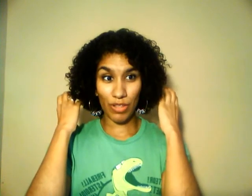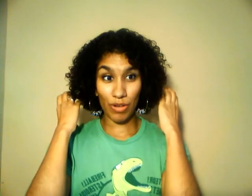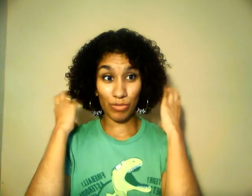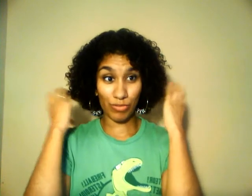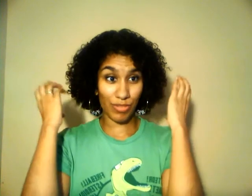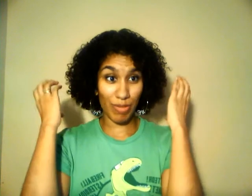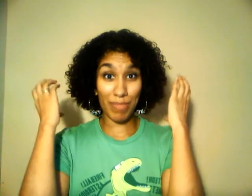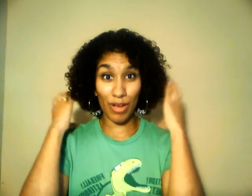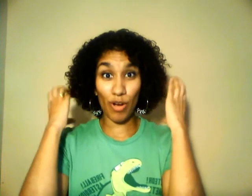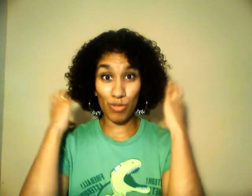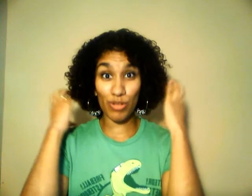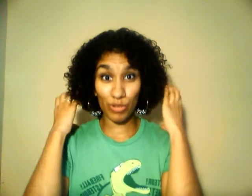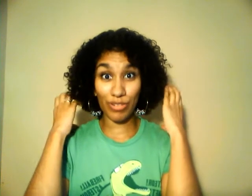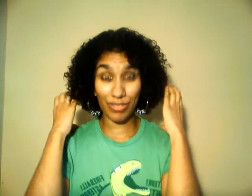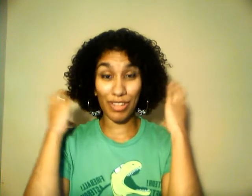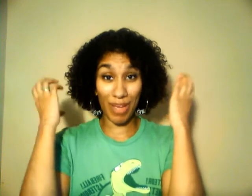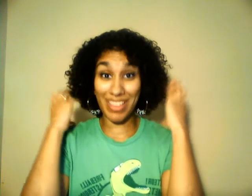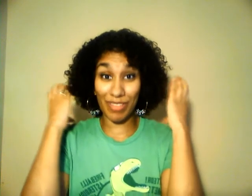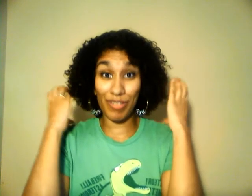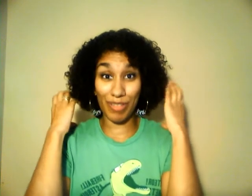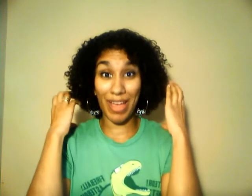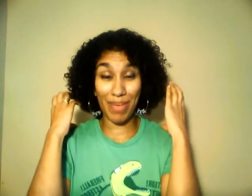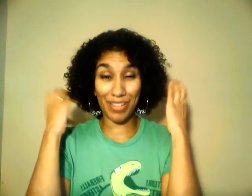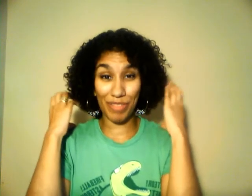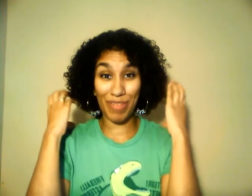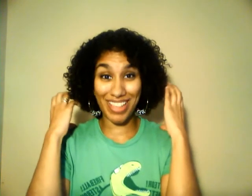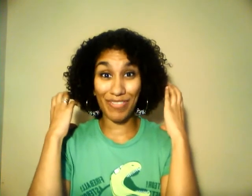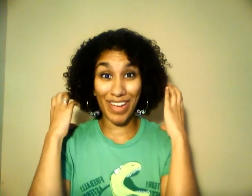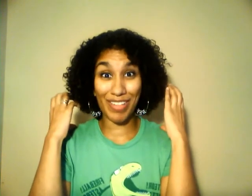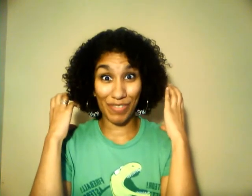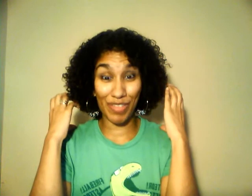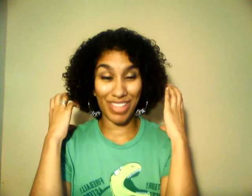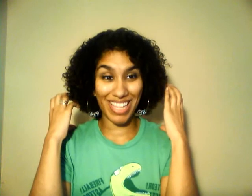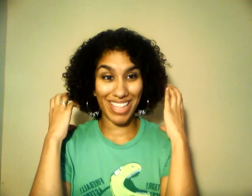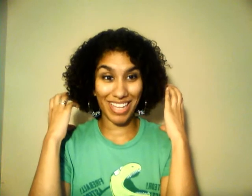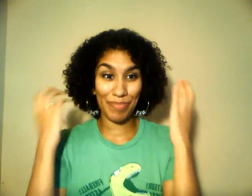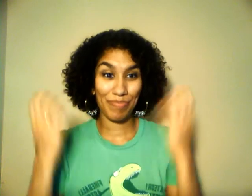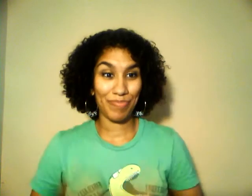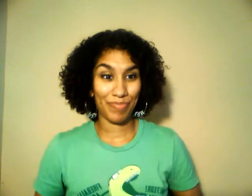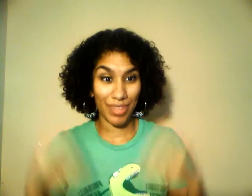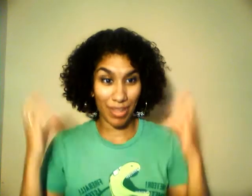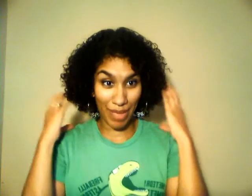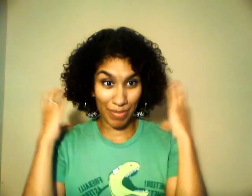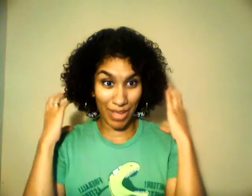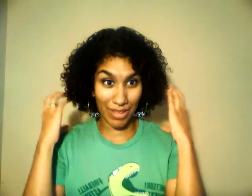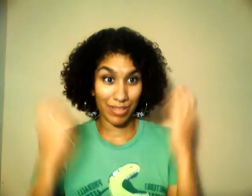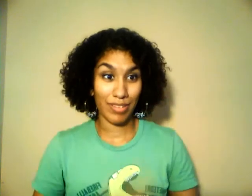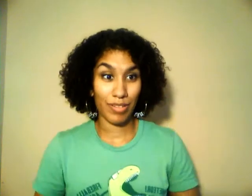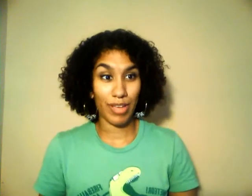though you might be a homeschooler, you might still use a backpack so you might still find yourself using this sign. Backpack. Okay.